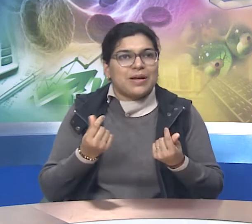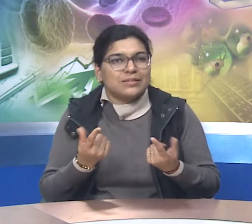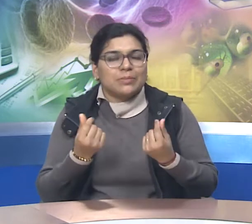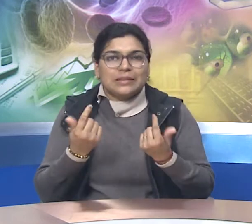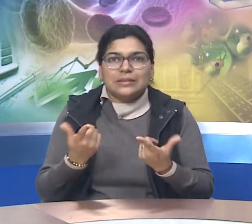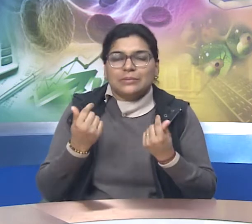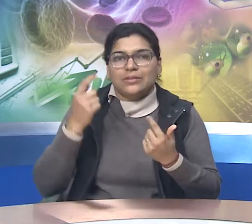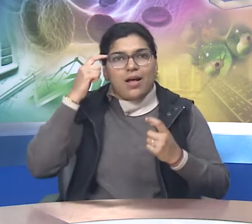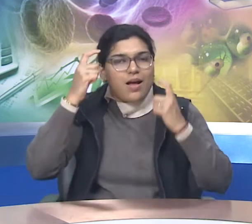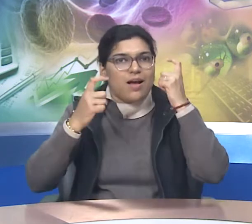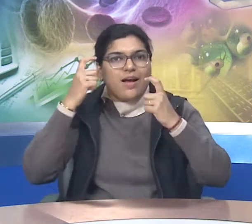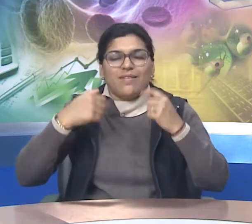times.